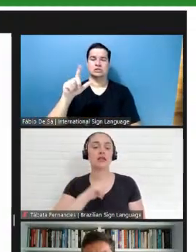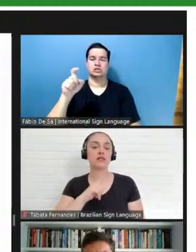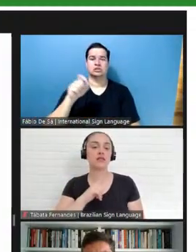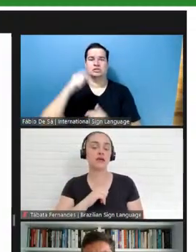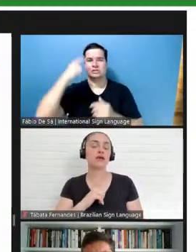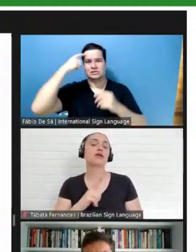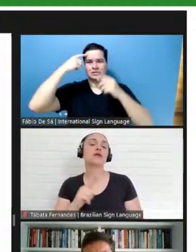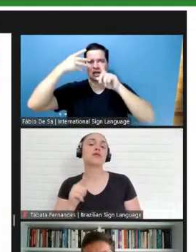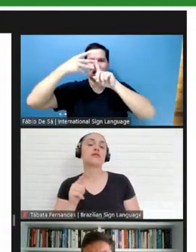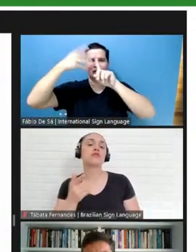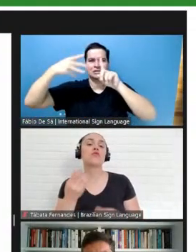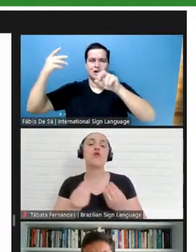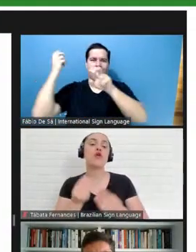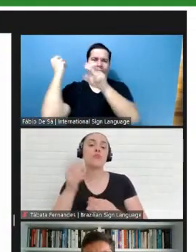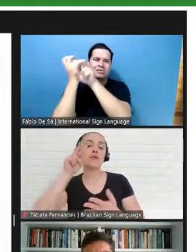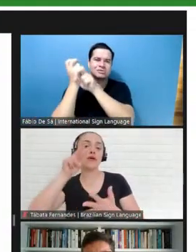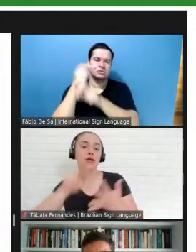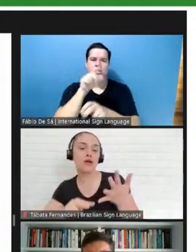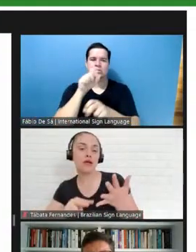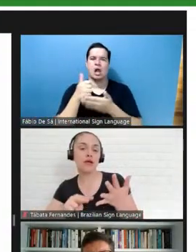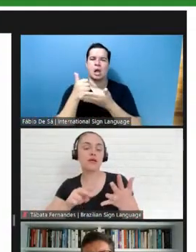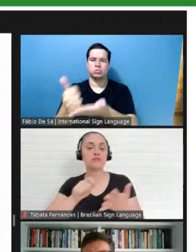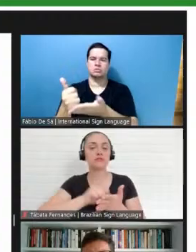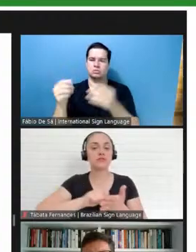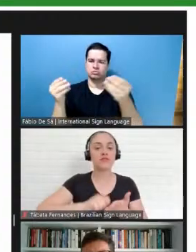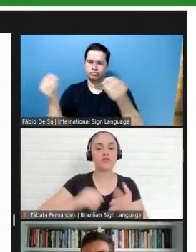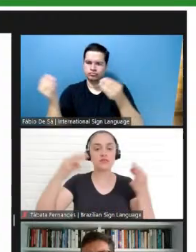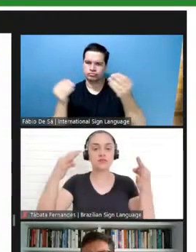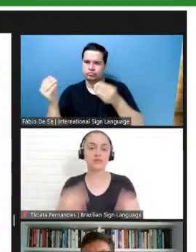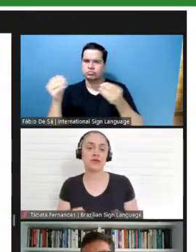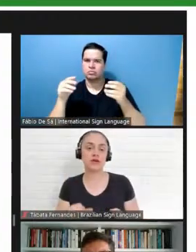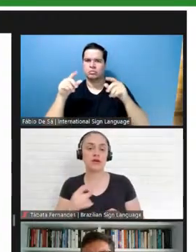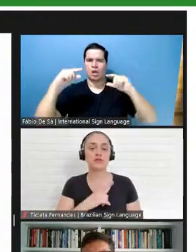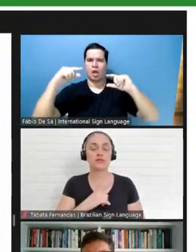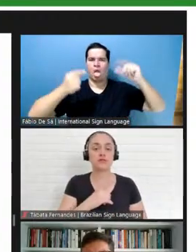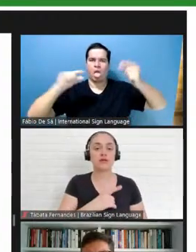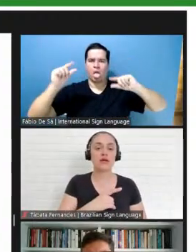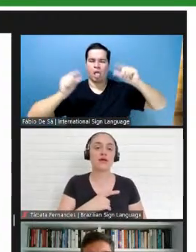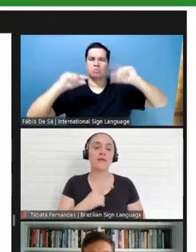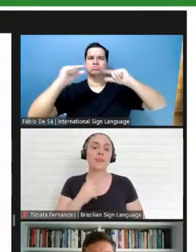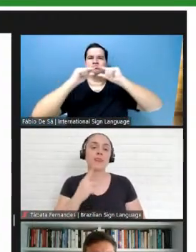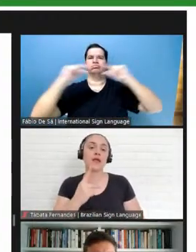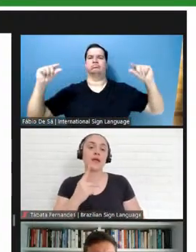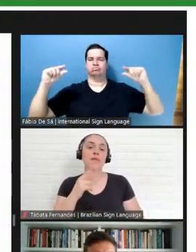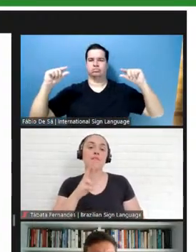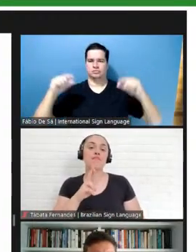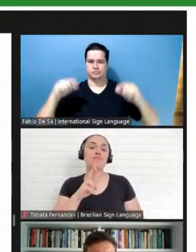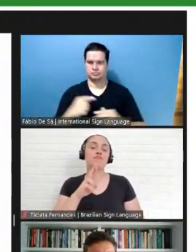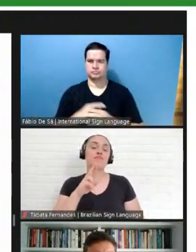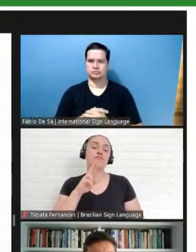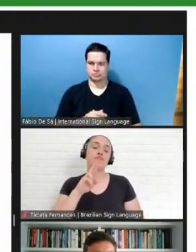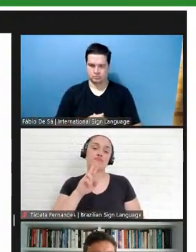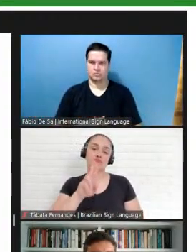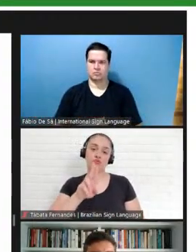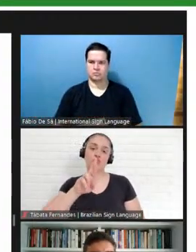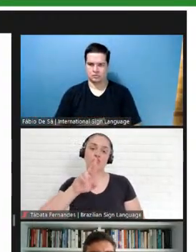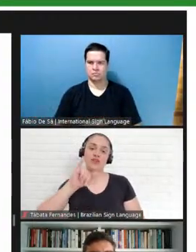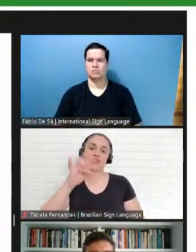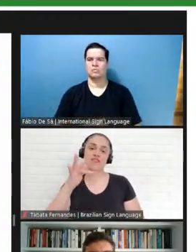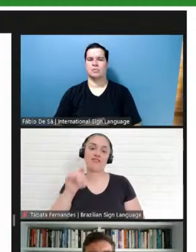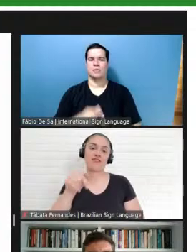read and write effectively. So Purify, for example, will just cut the screen down to one very narrow